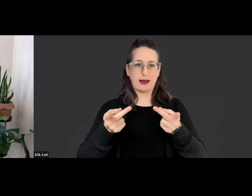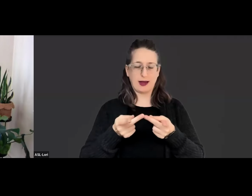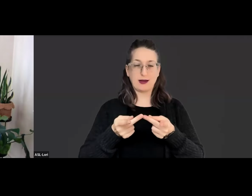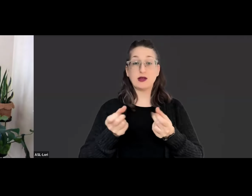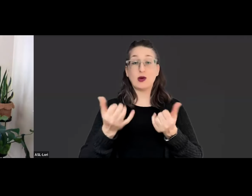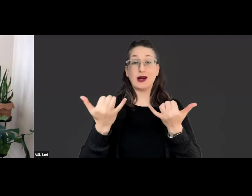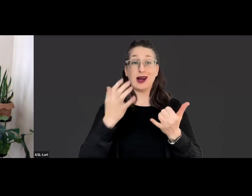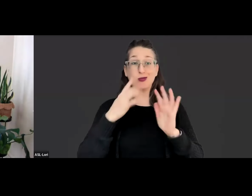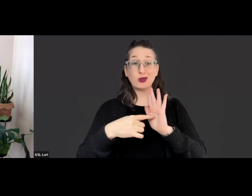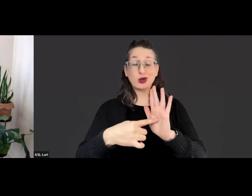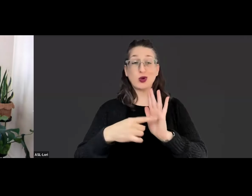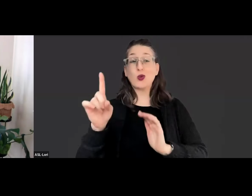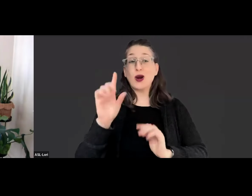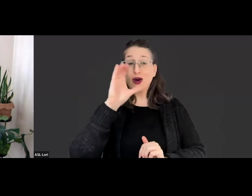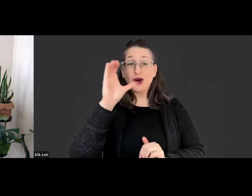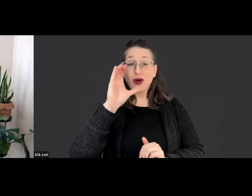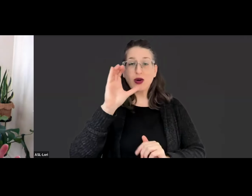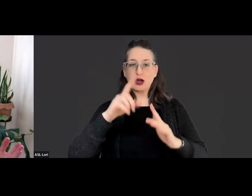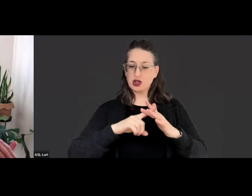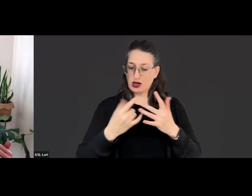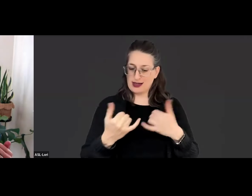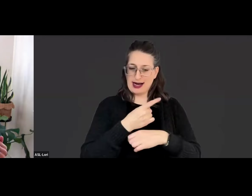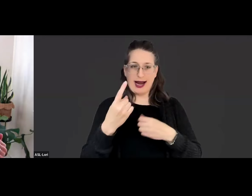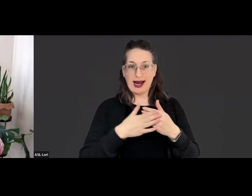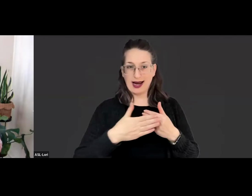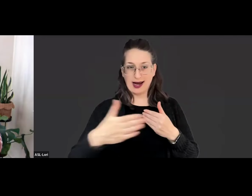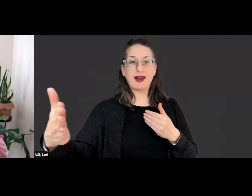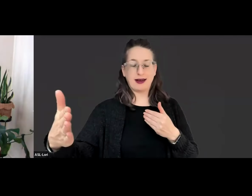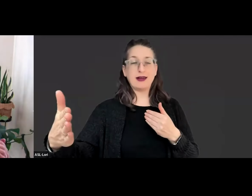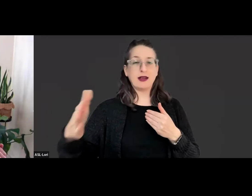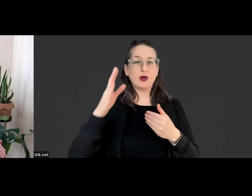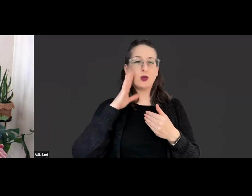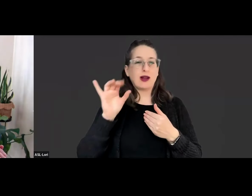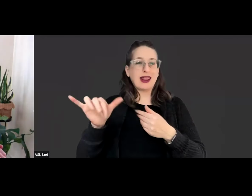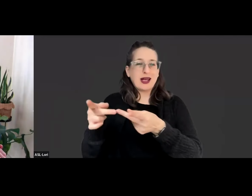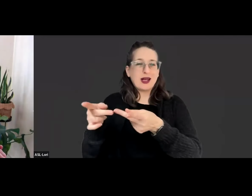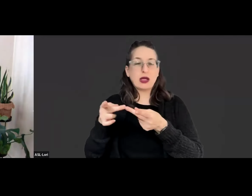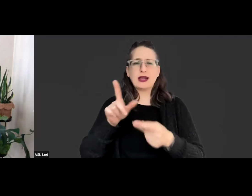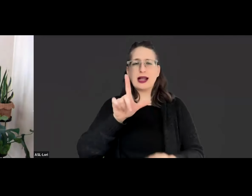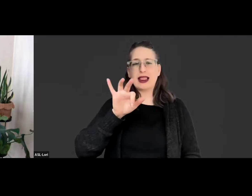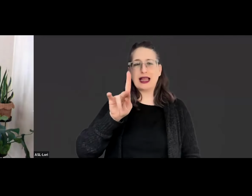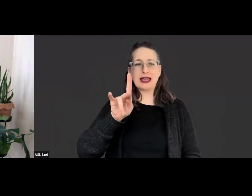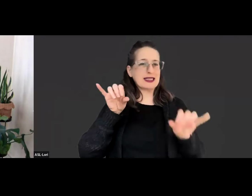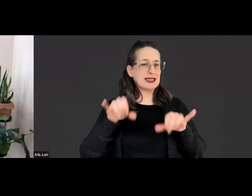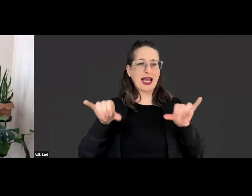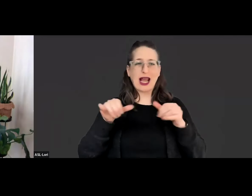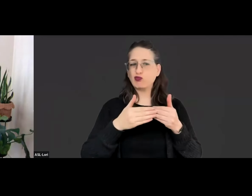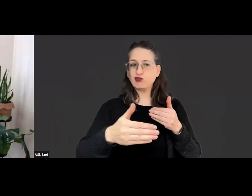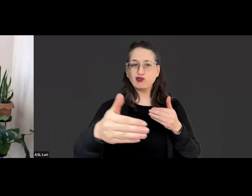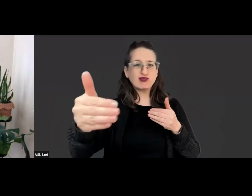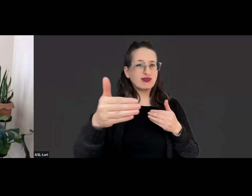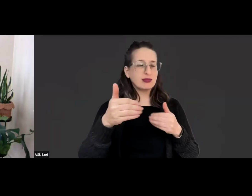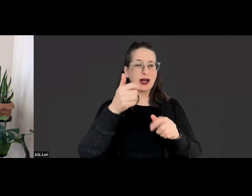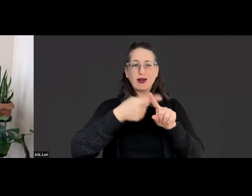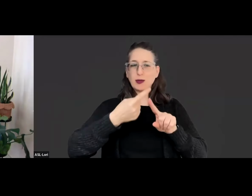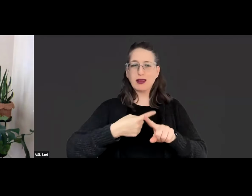today. I did email out that static link, so now the link will not change, okay? There's a static link